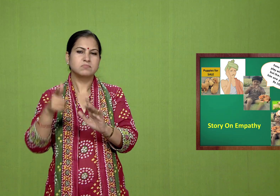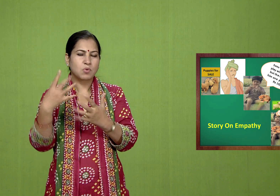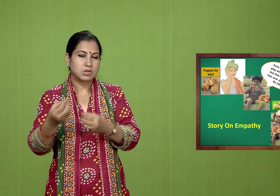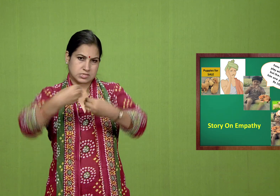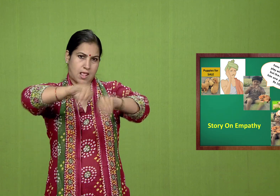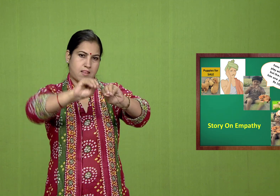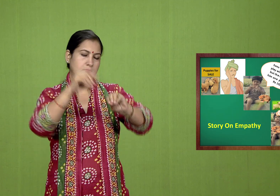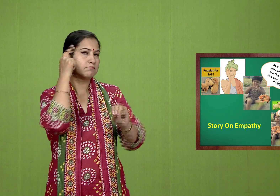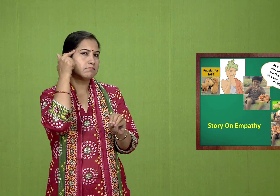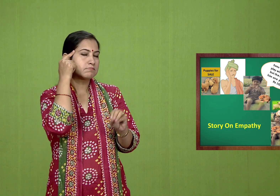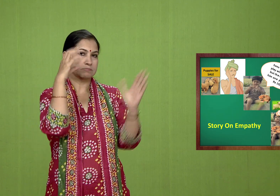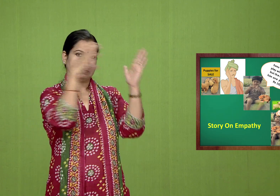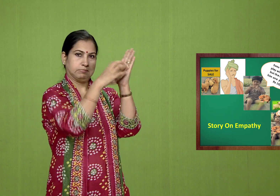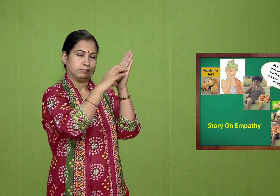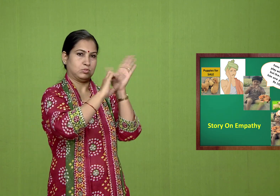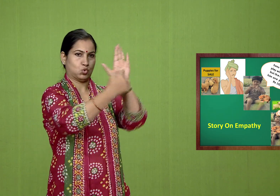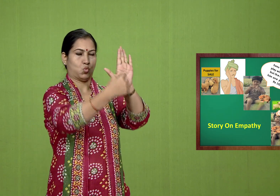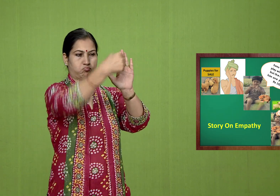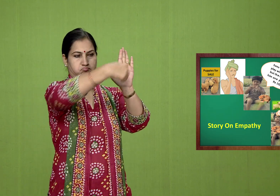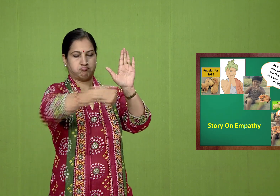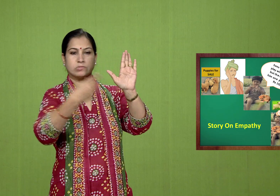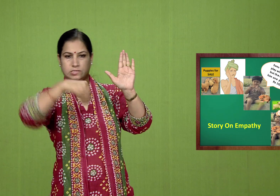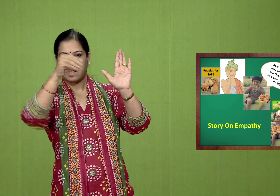So he put up an advertisement.